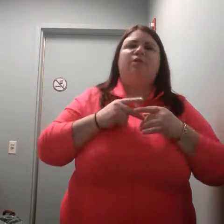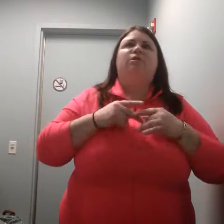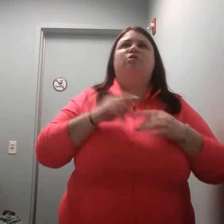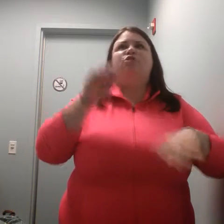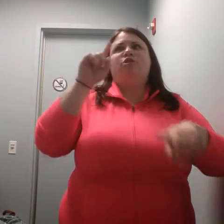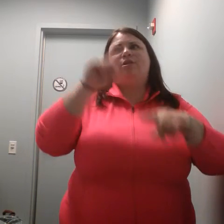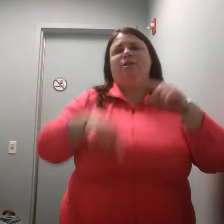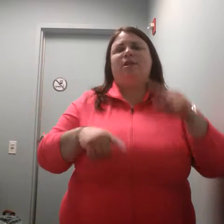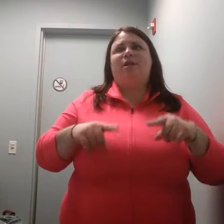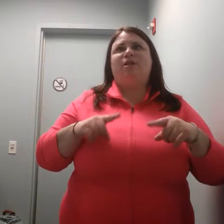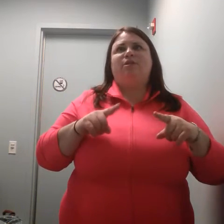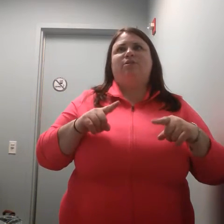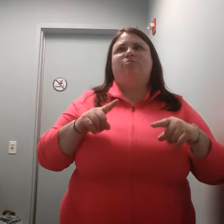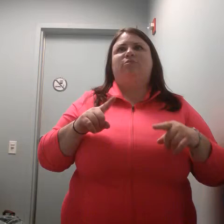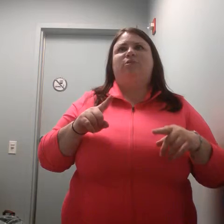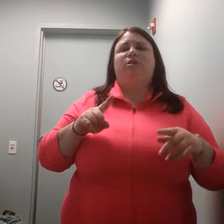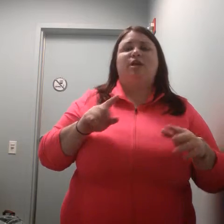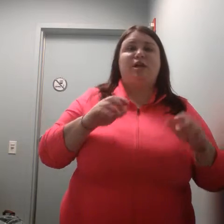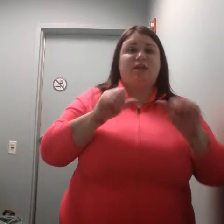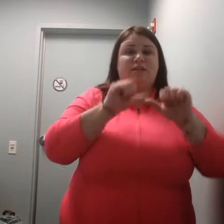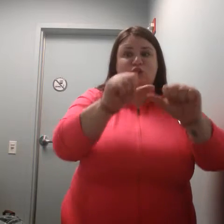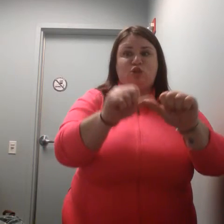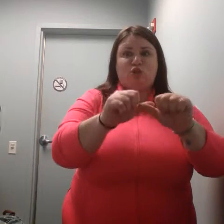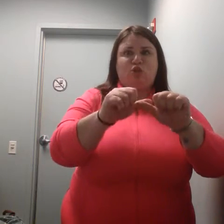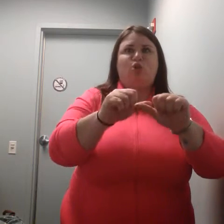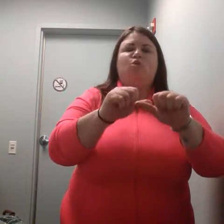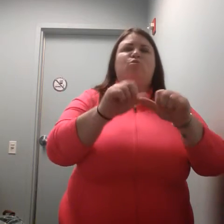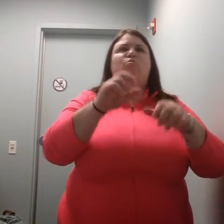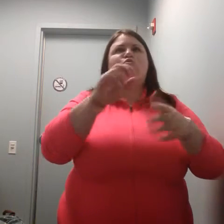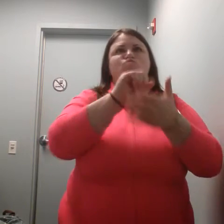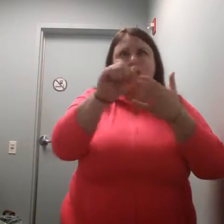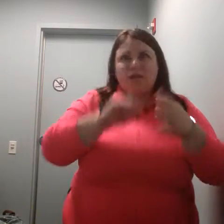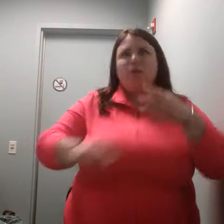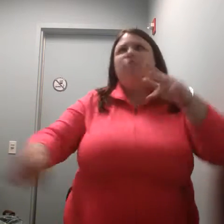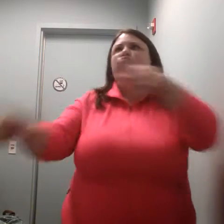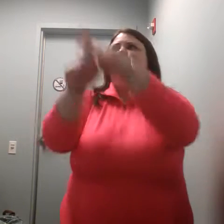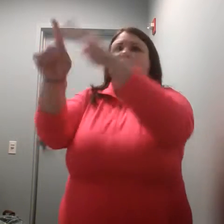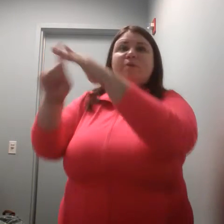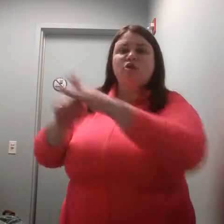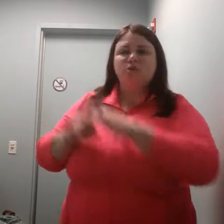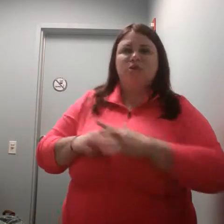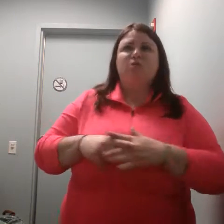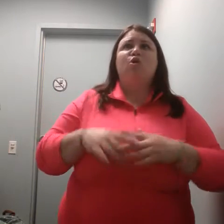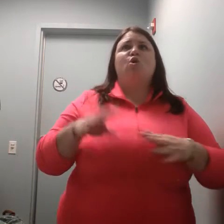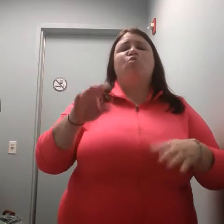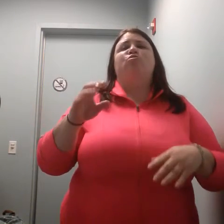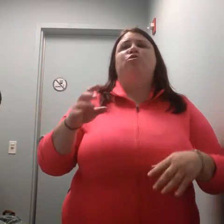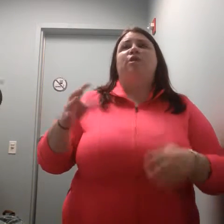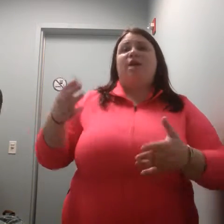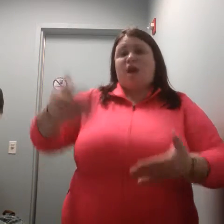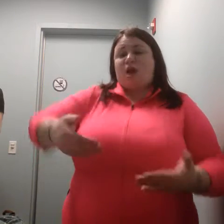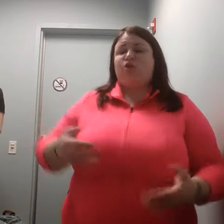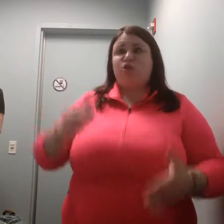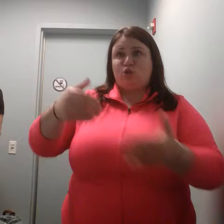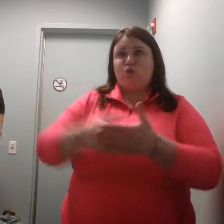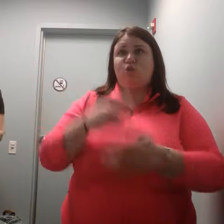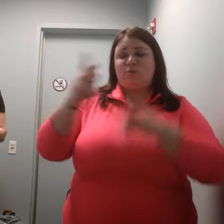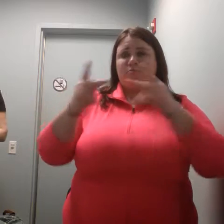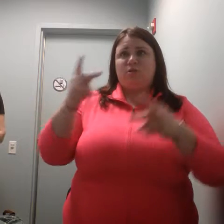she hires someone to help her out. Okay? And it turns out that person is so overwhelmed that they actually have to hire someone else to help them out, an assistant